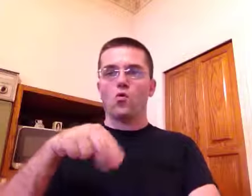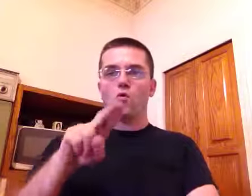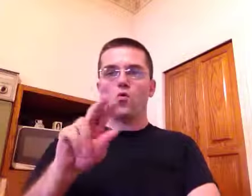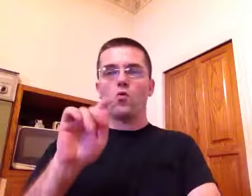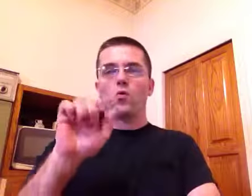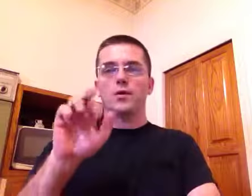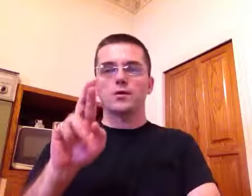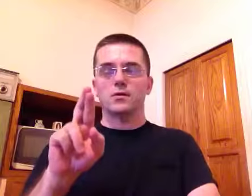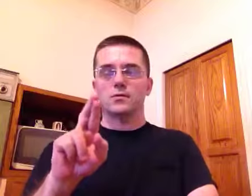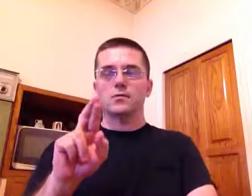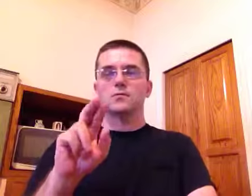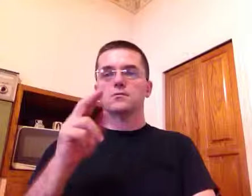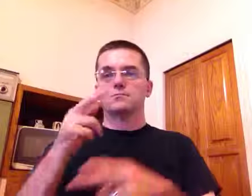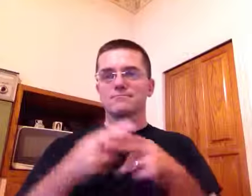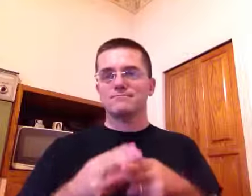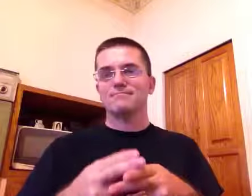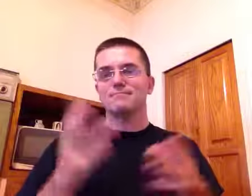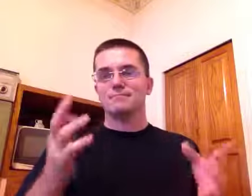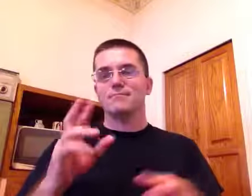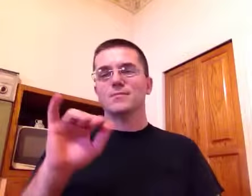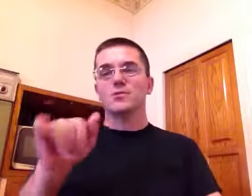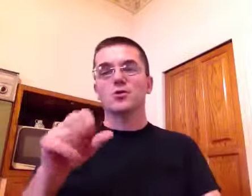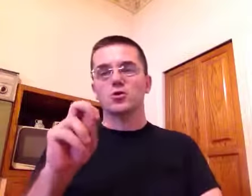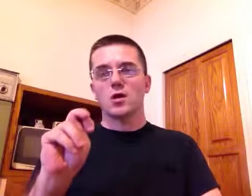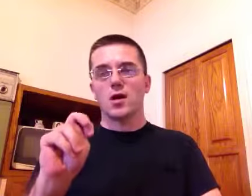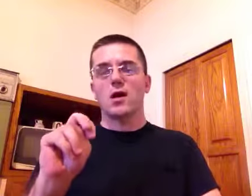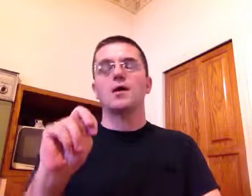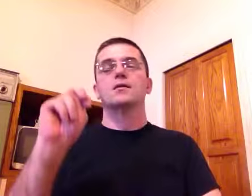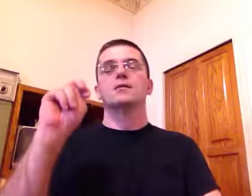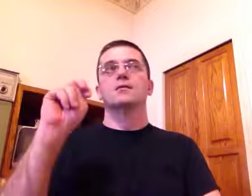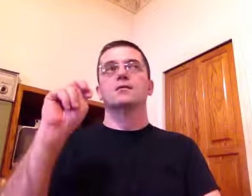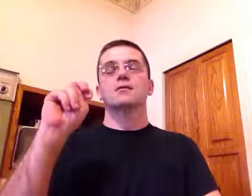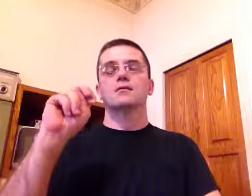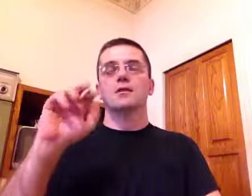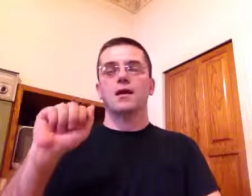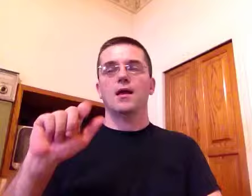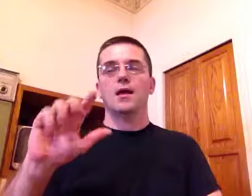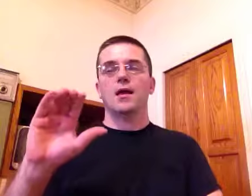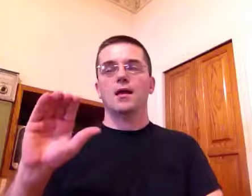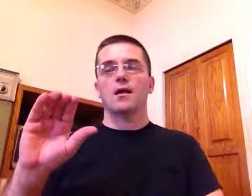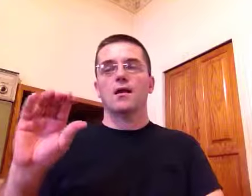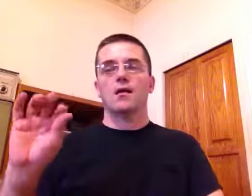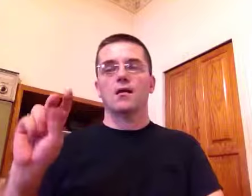go along. And as always, you can get your tickets at DaveRamsey.com or call customer care at